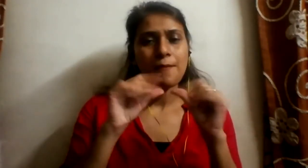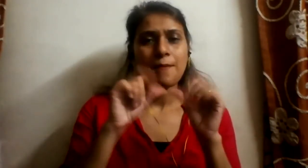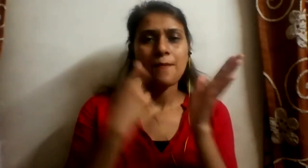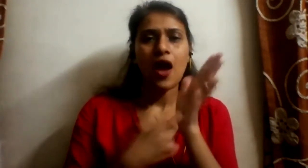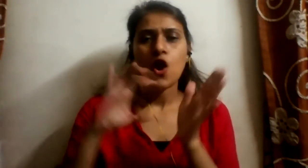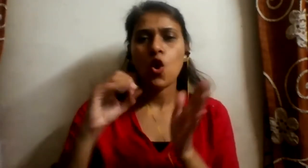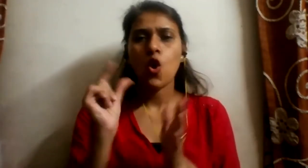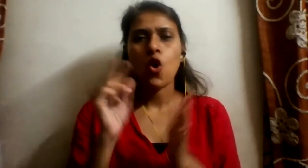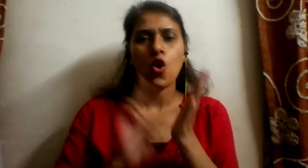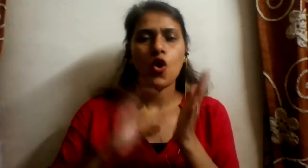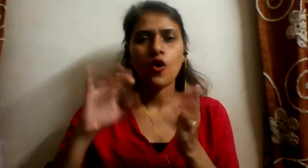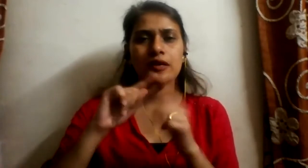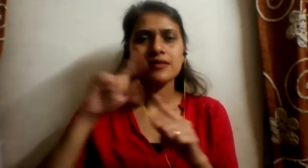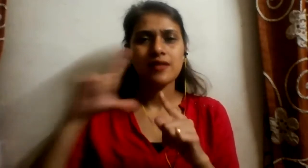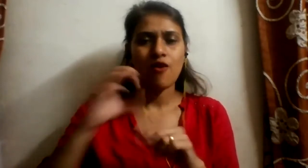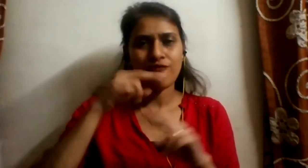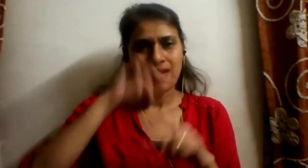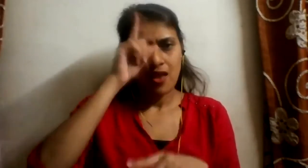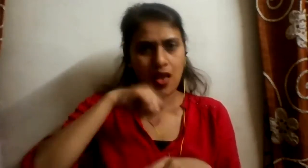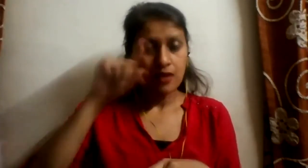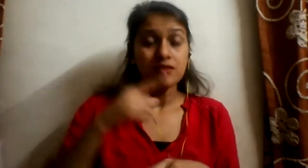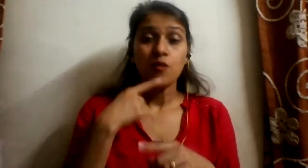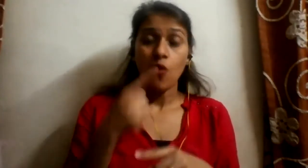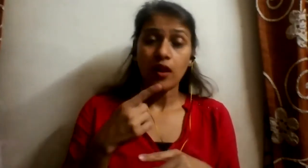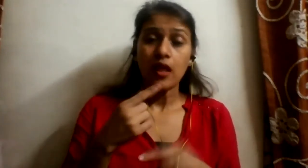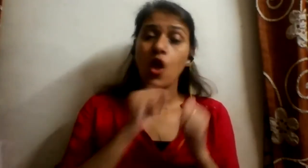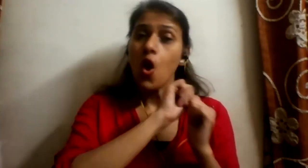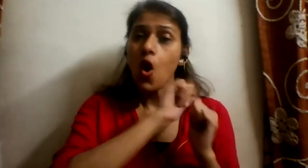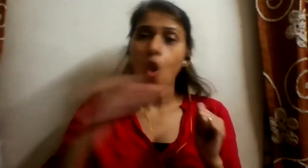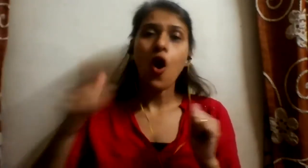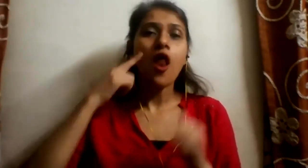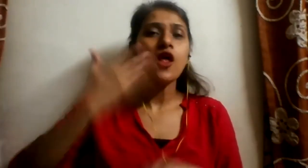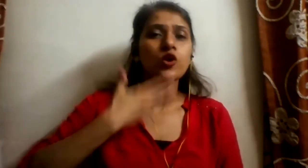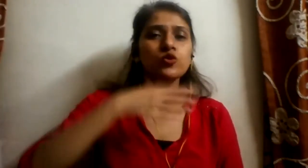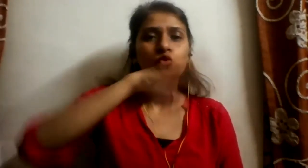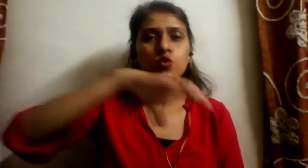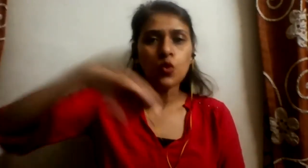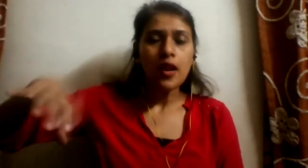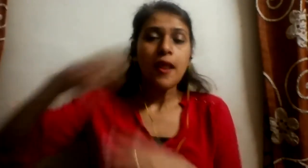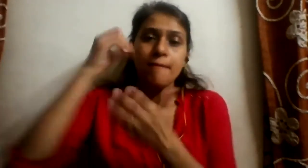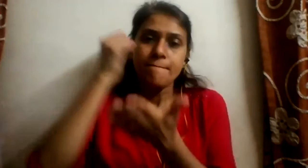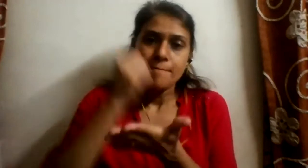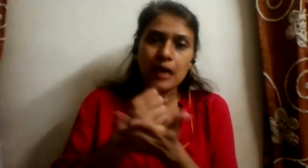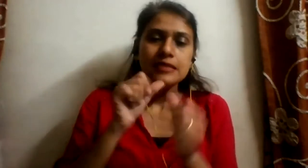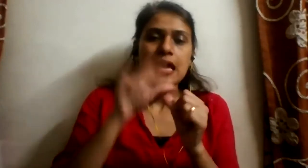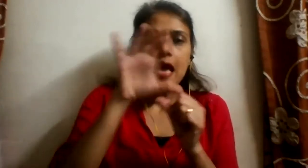it incorporated that every institution need to have accessibility in the class, not just classroom but also in